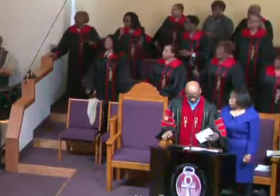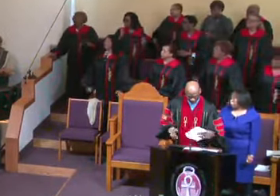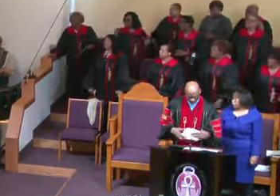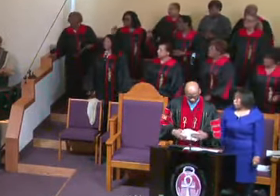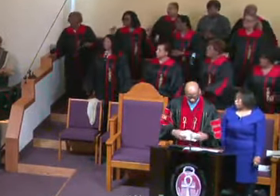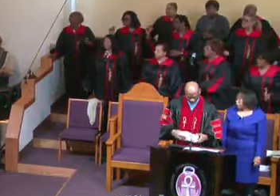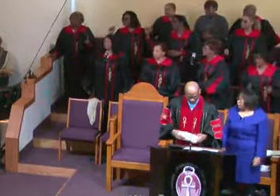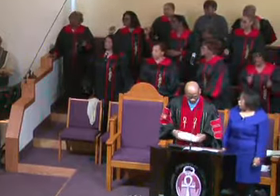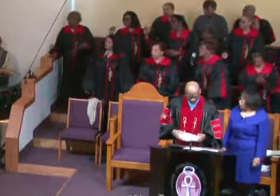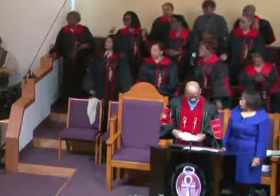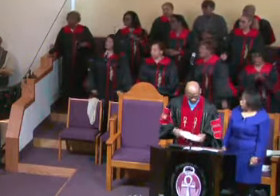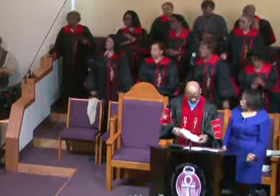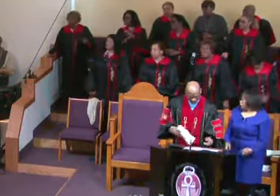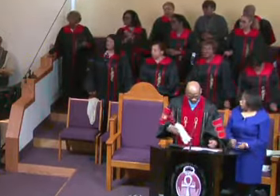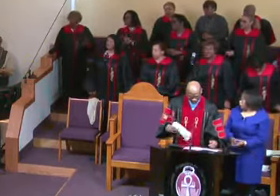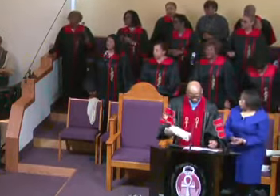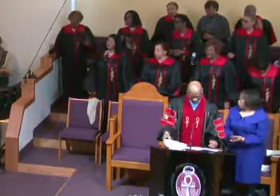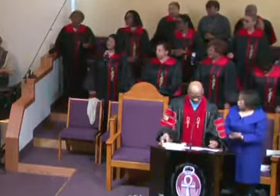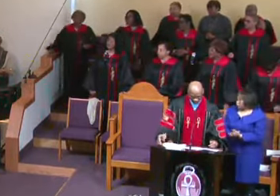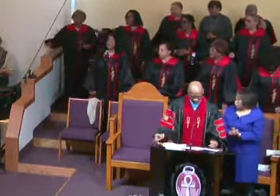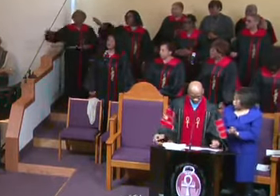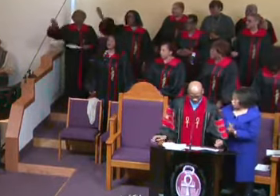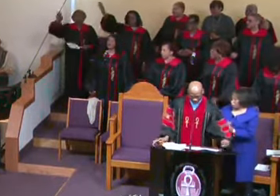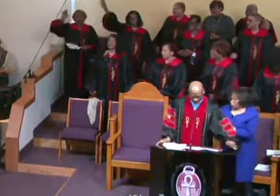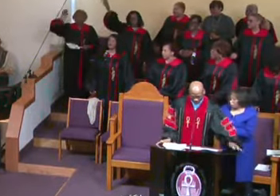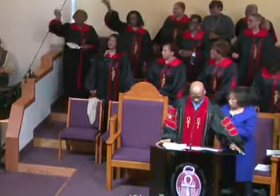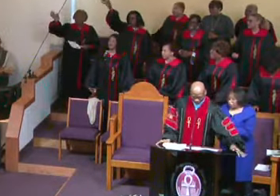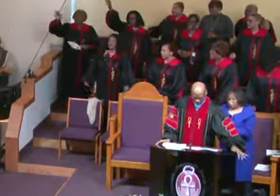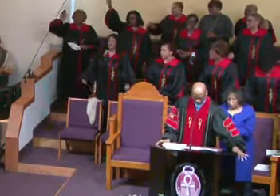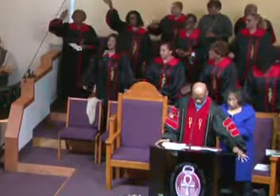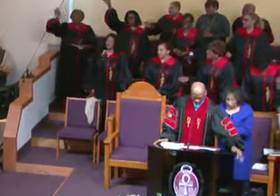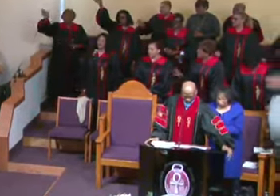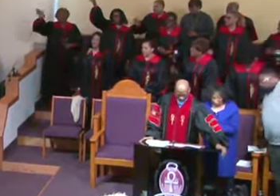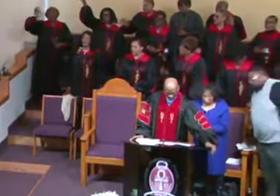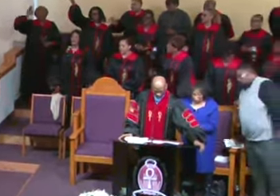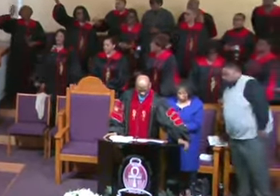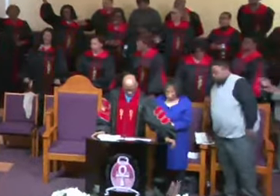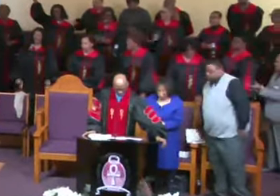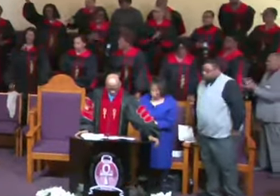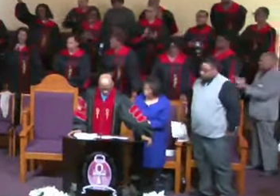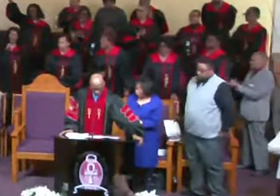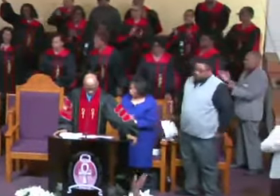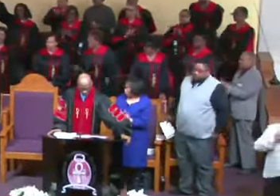the Lord will make a way